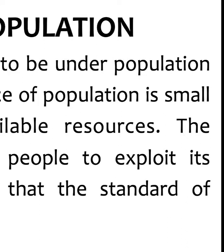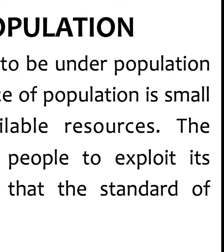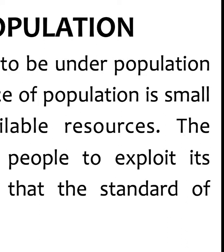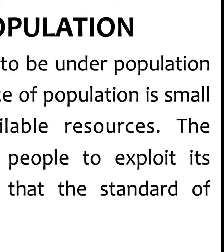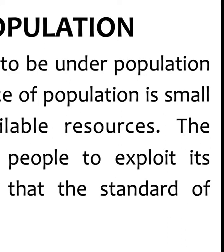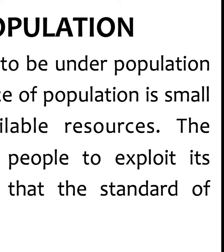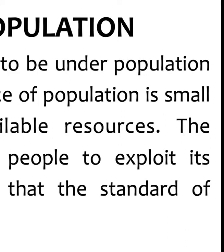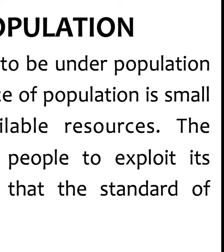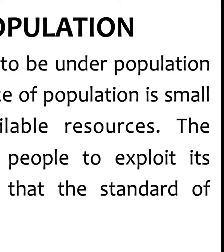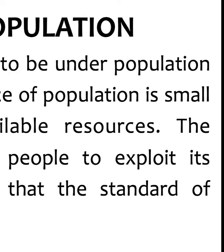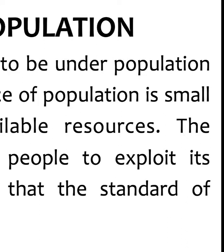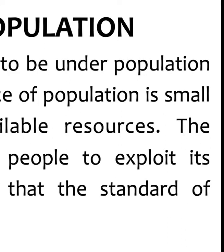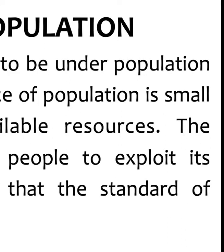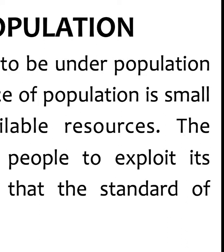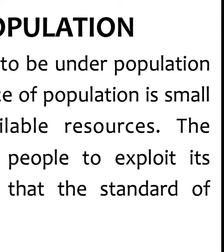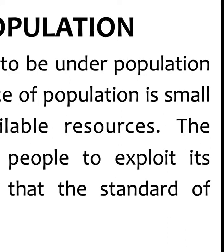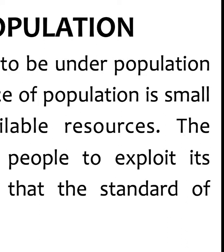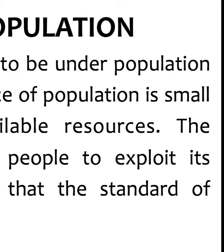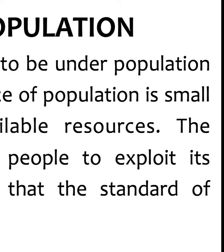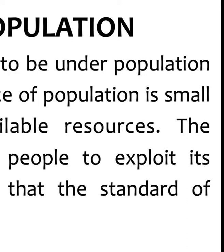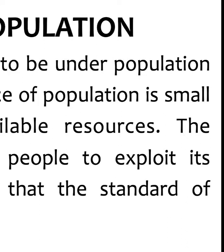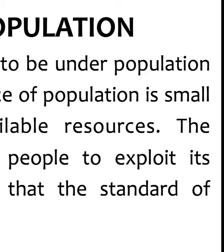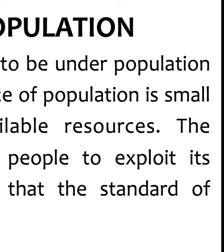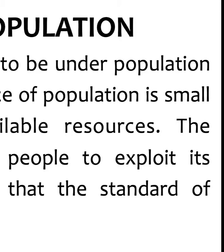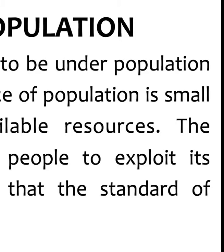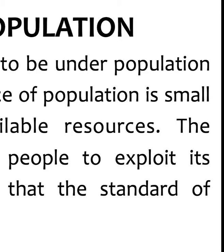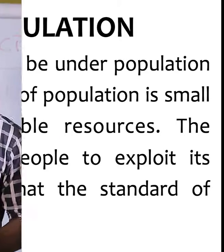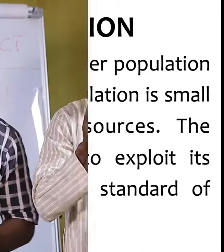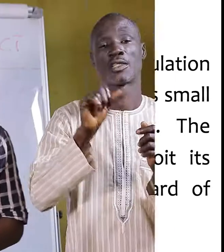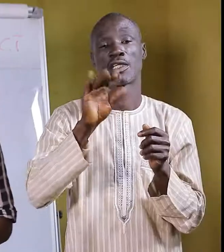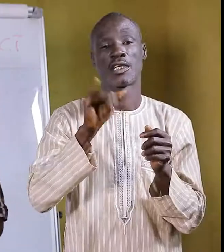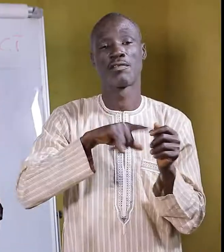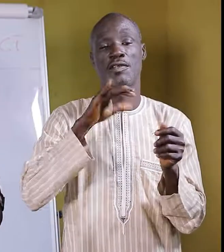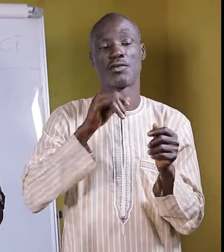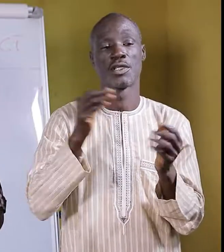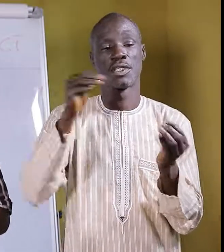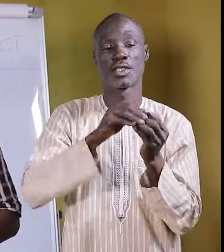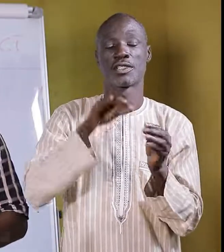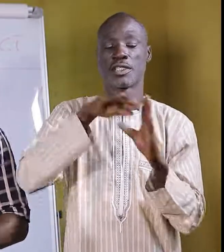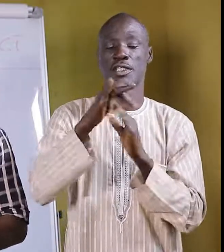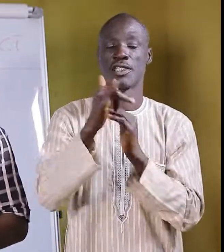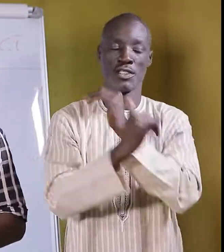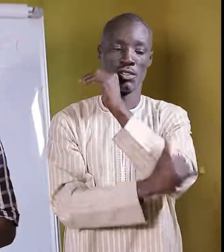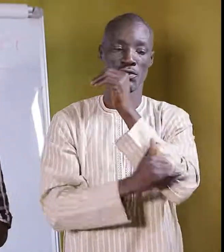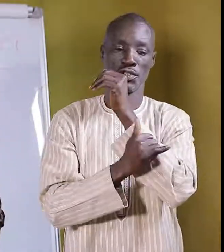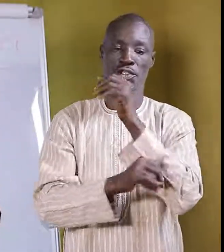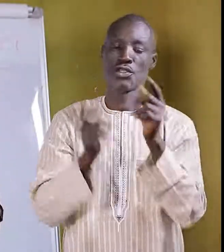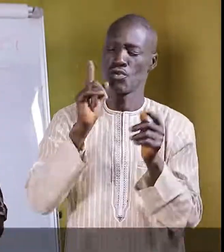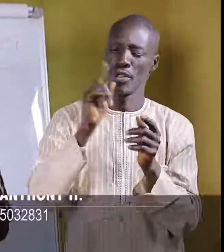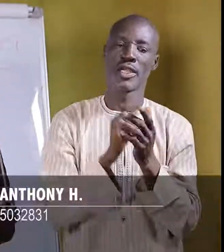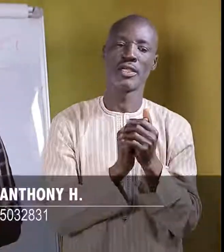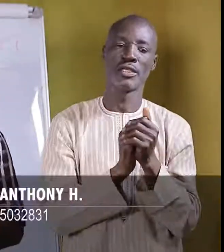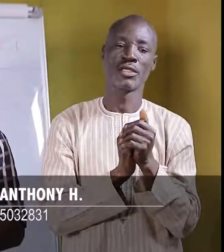natural resources so that the standard of living will increase. So in a country where